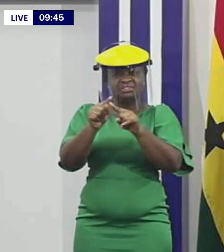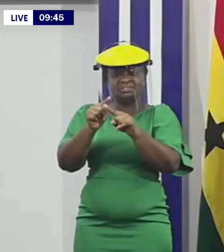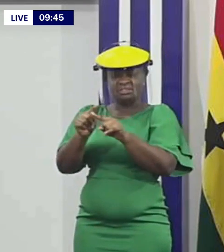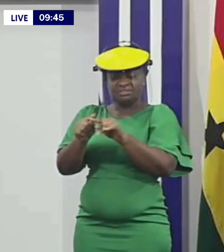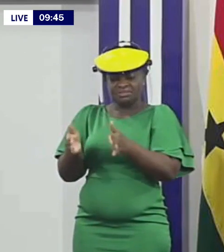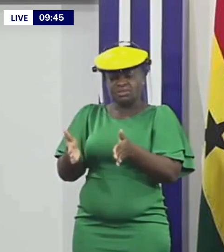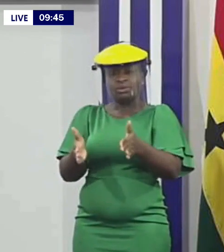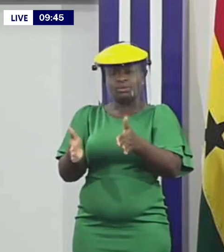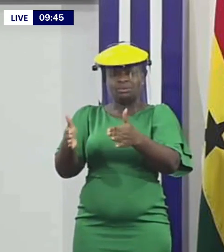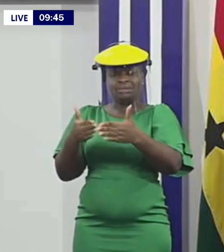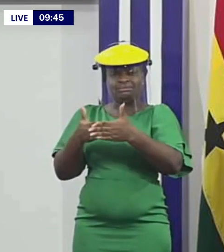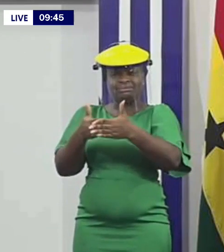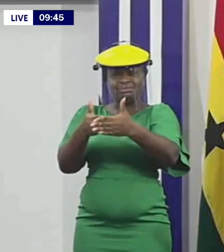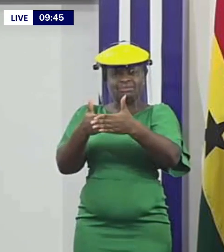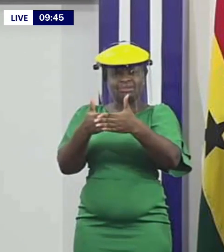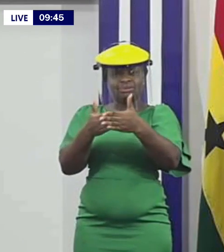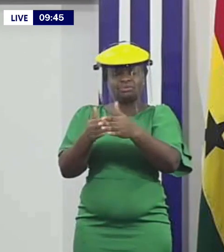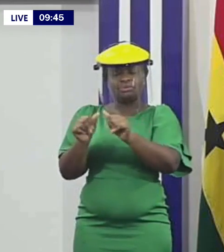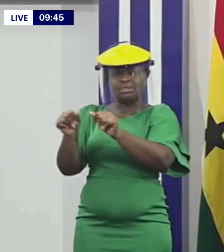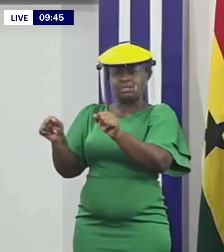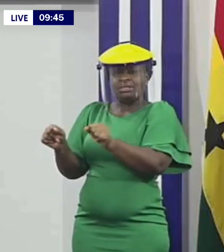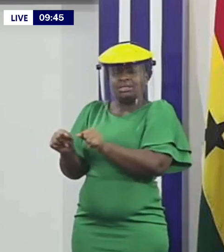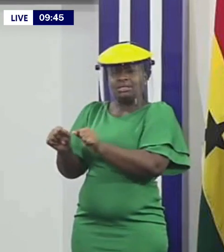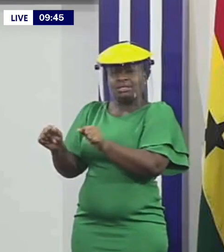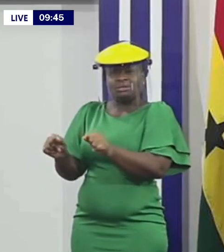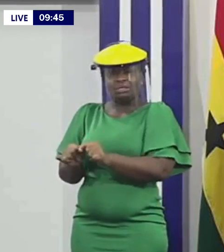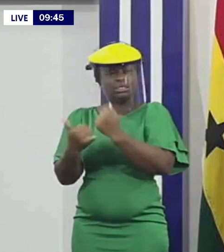approved guidelines from areas